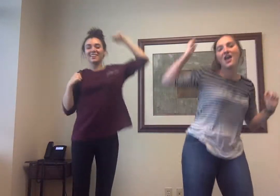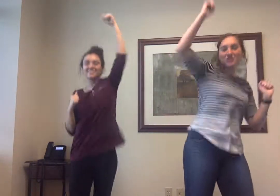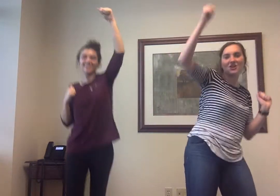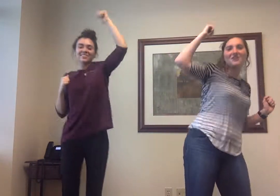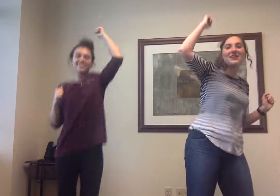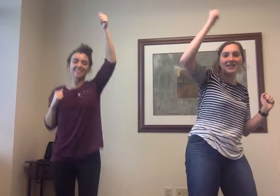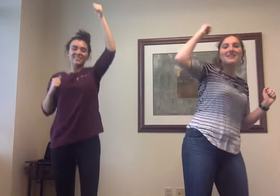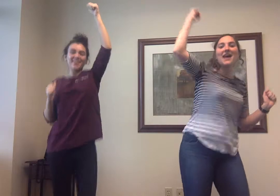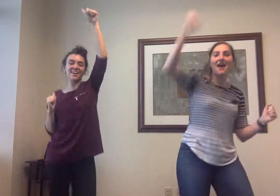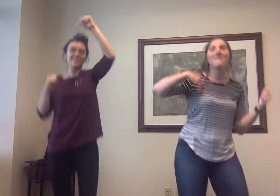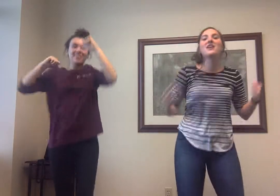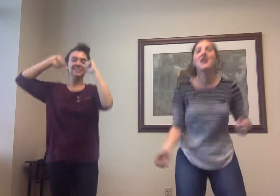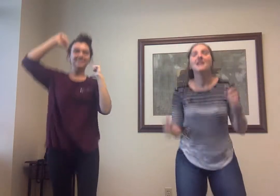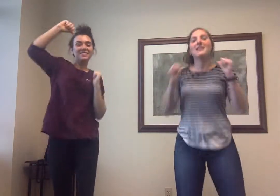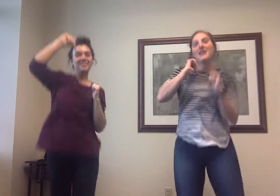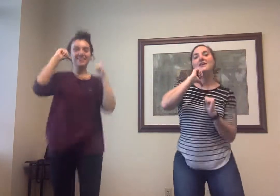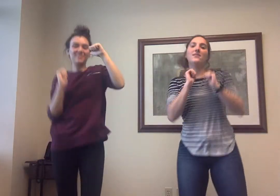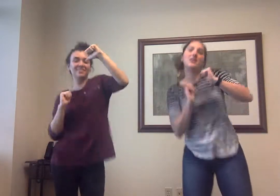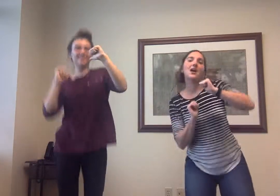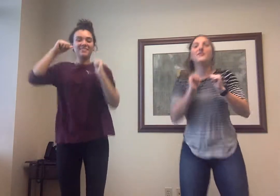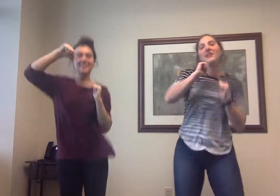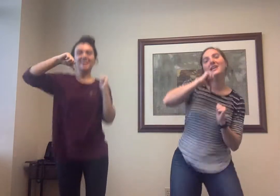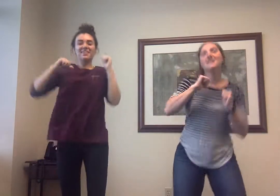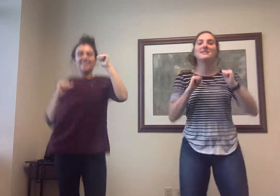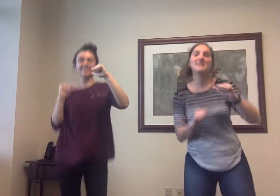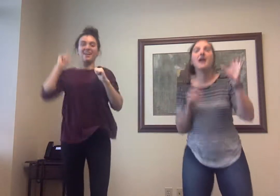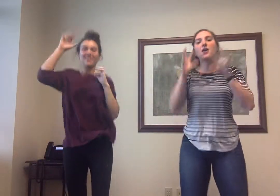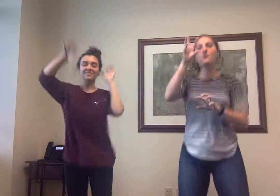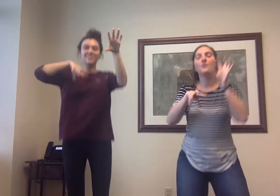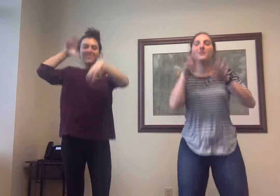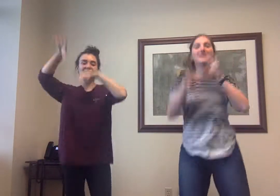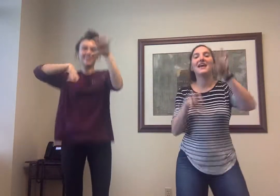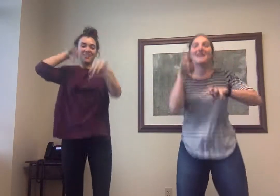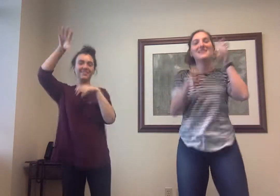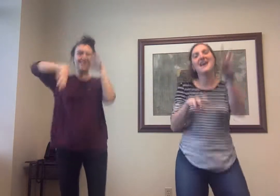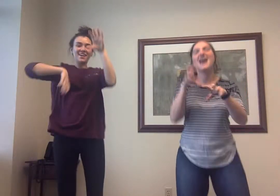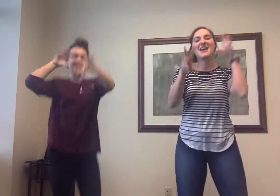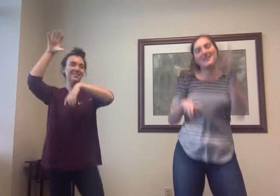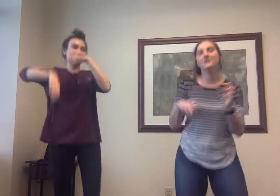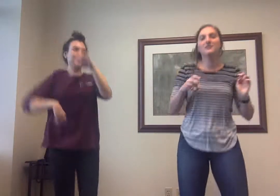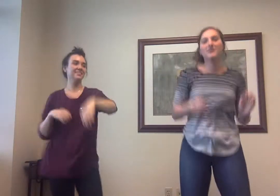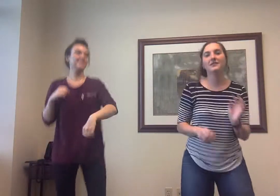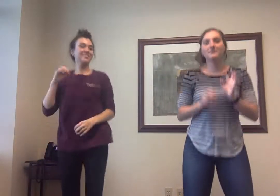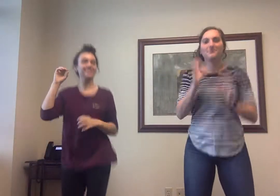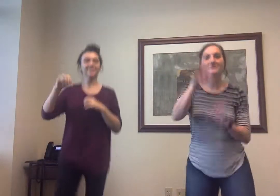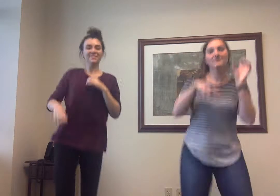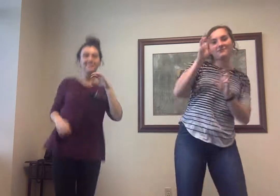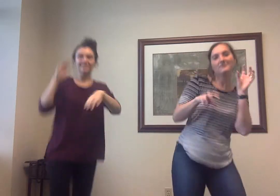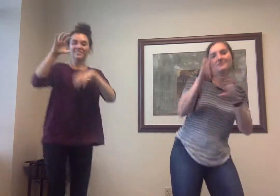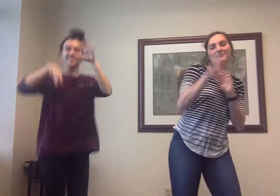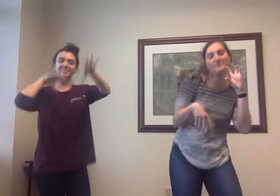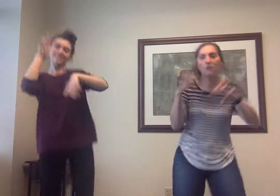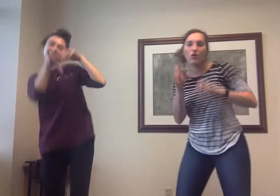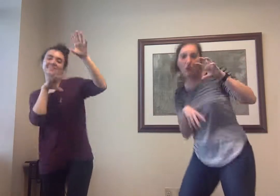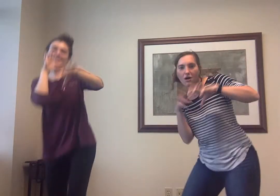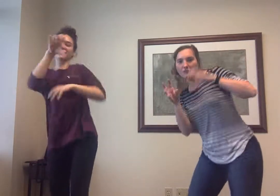he's surely alive. He's living on the inside, rolling like a lion. He's rolling,